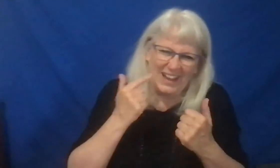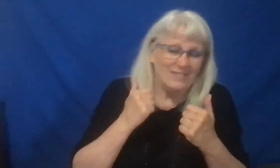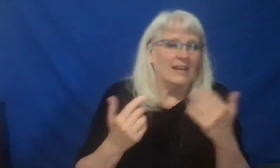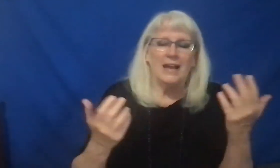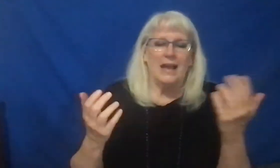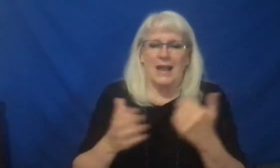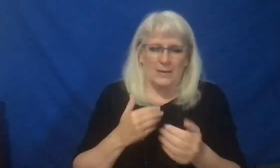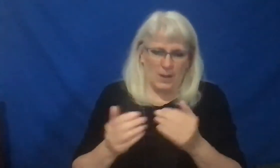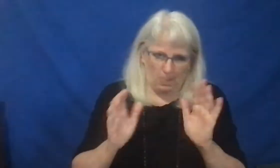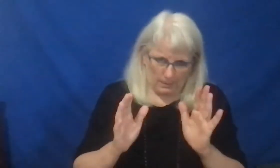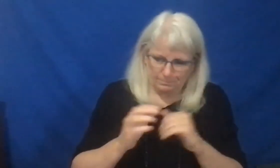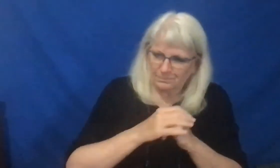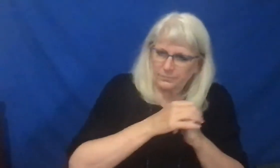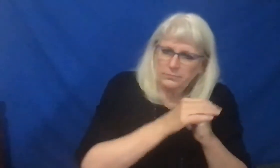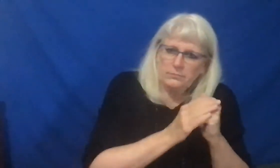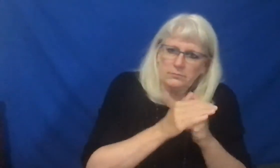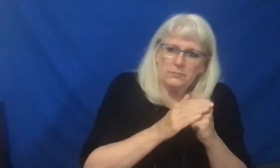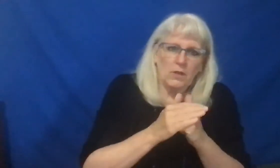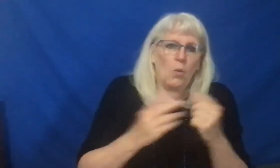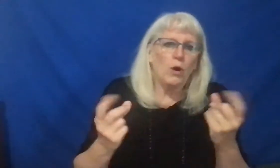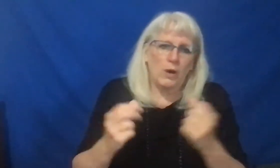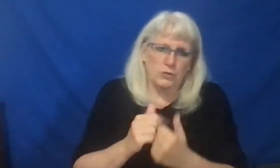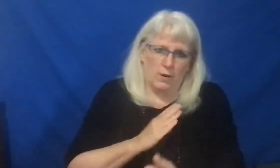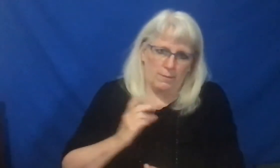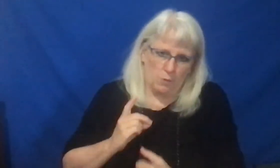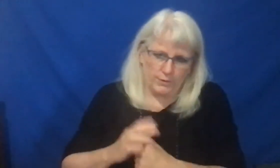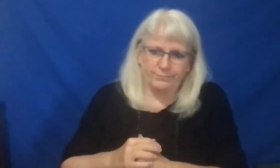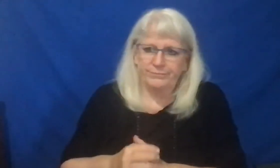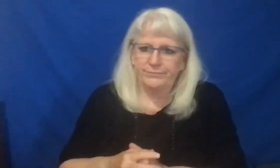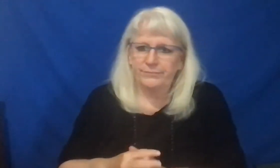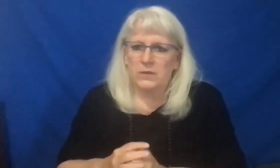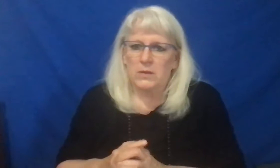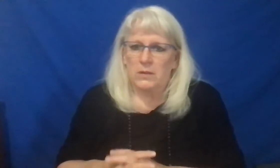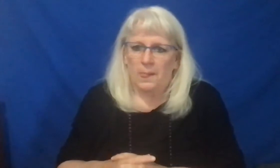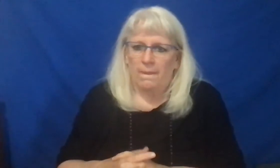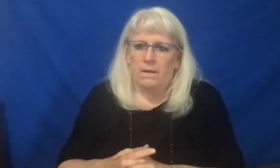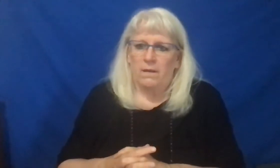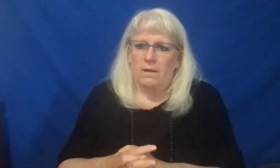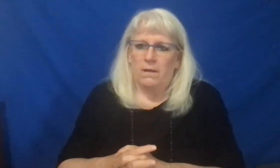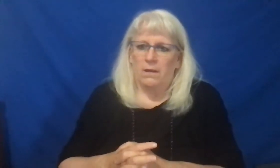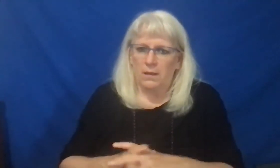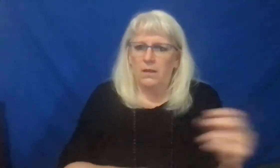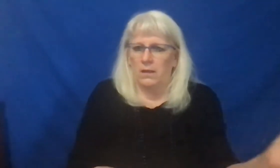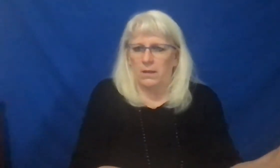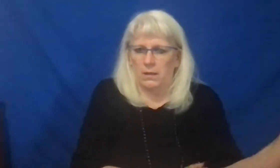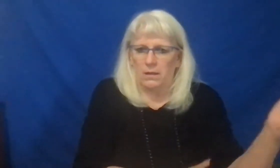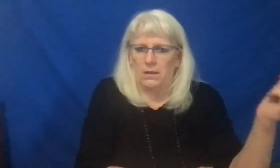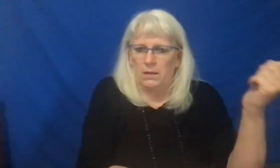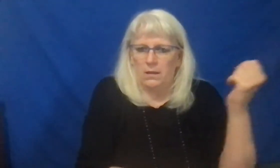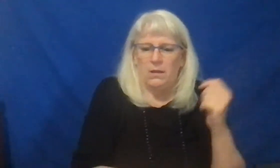experience with what I get to do on the board. I've been on the board or I've been an ACM for 3 years now. I'm just